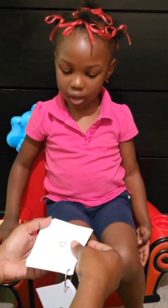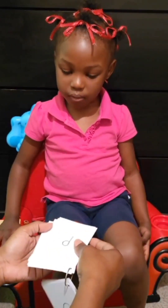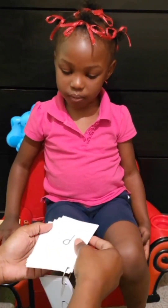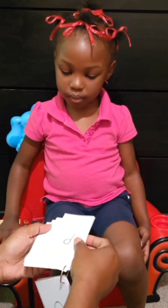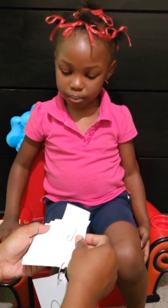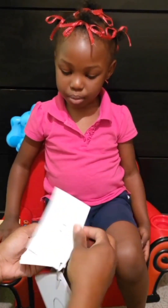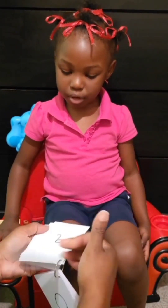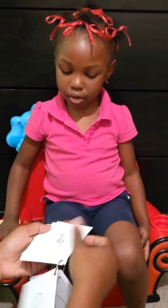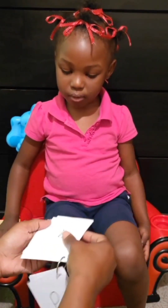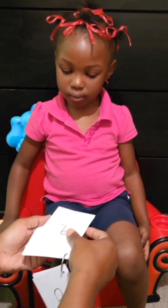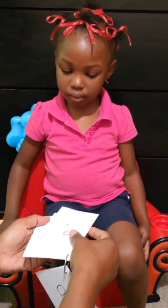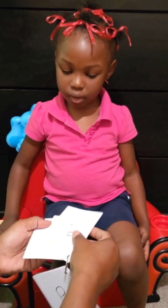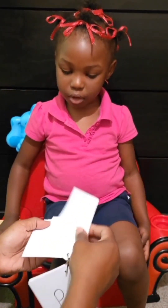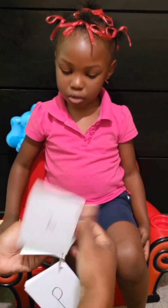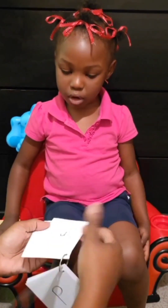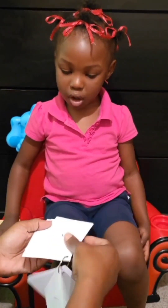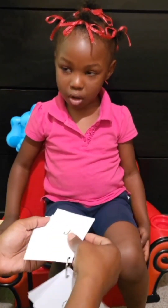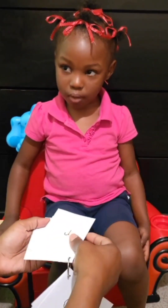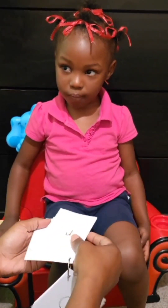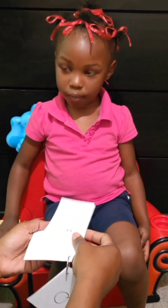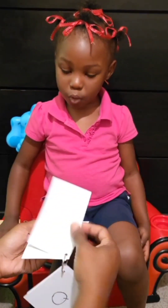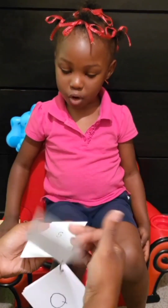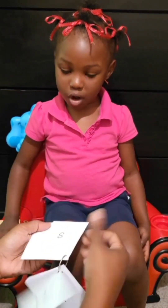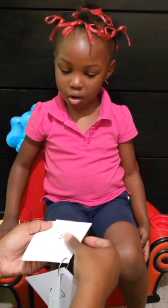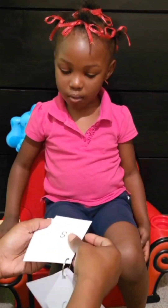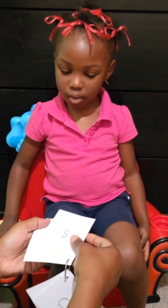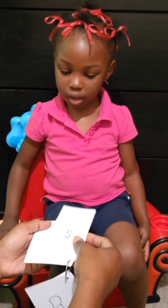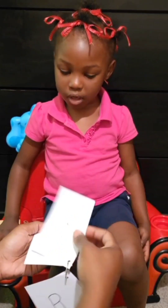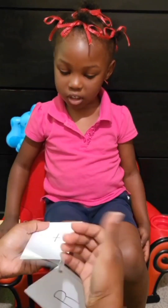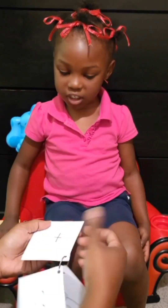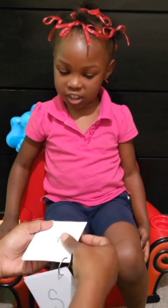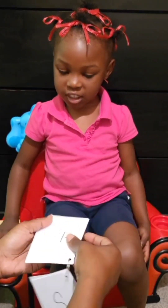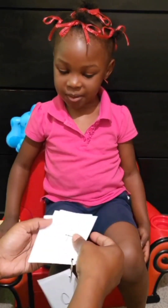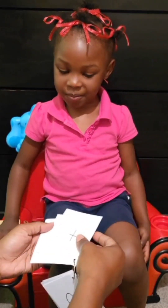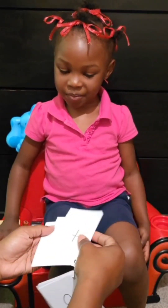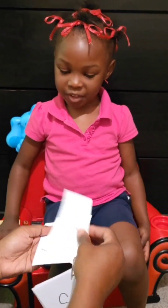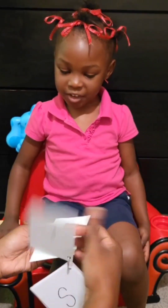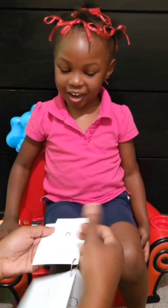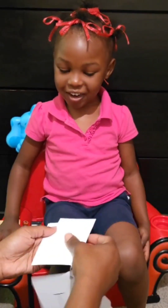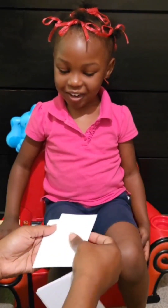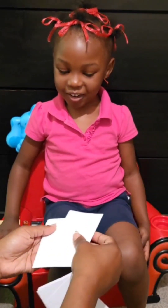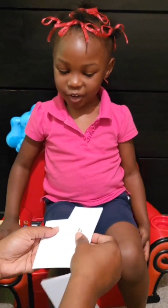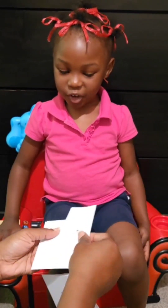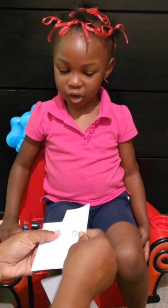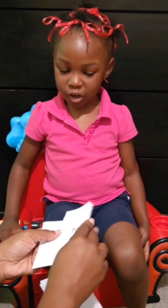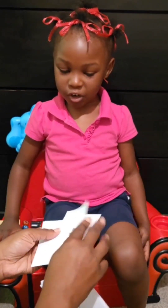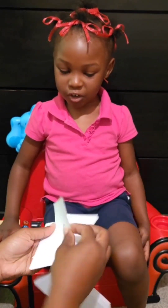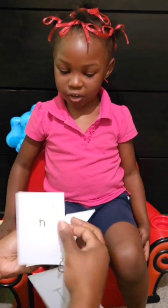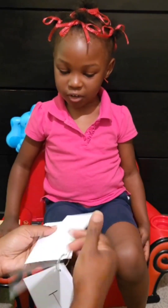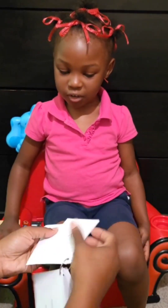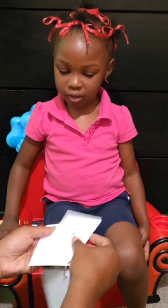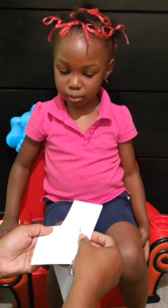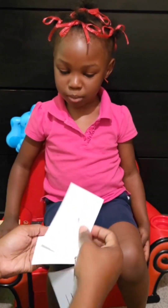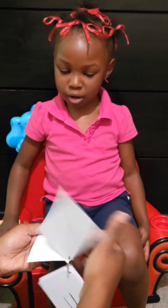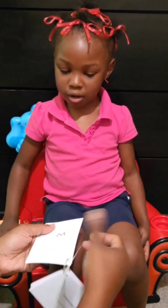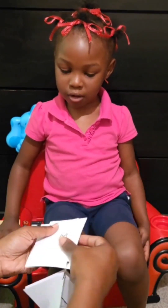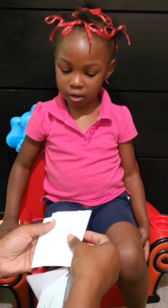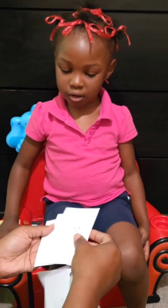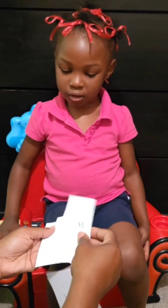P. P. Q. Q. R. W. S. Sh. T. U. U. B. B. W.